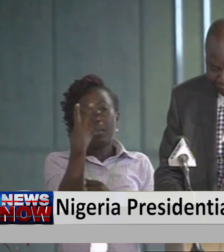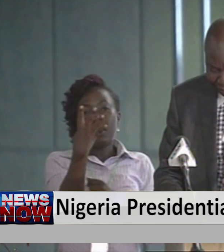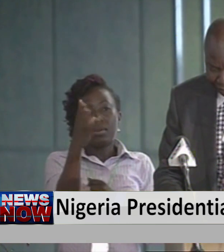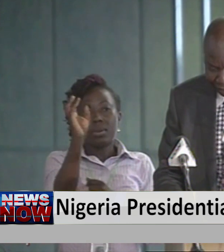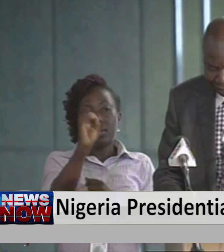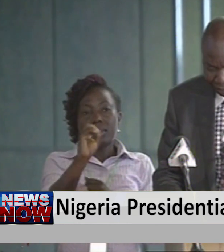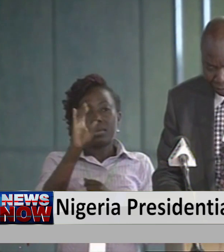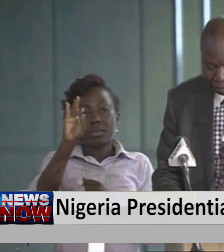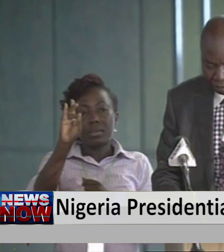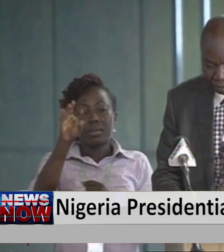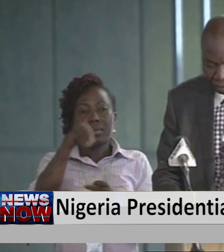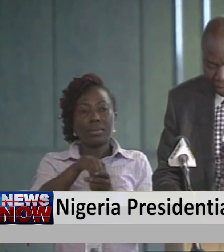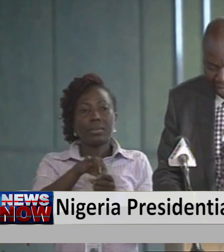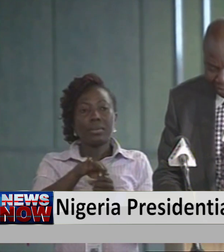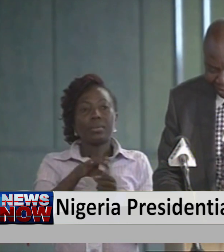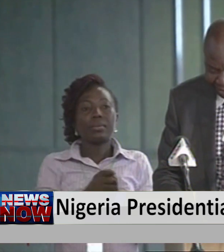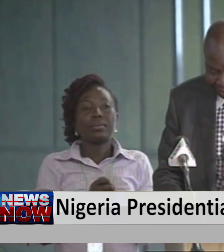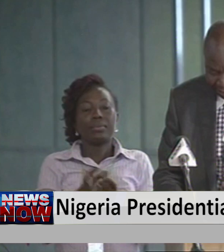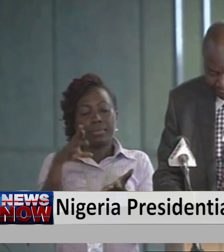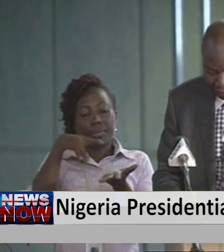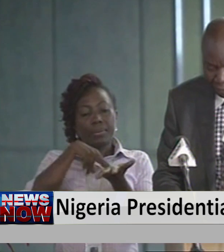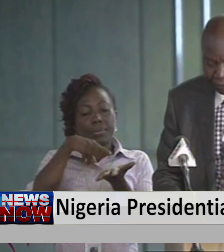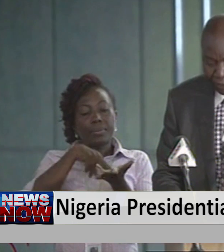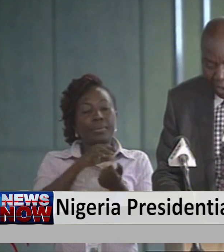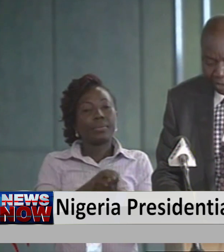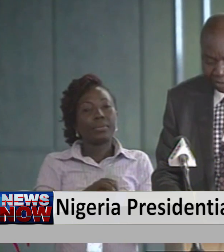407 votes. I repeat,